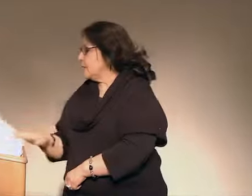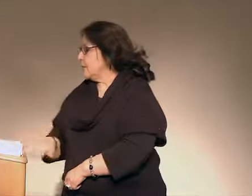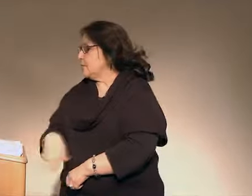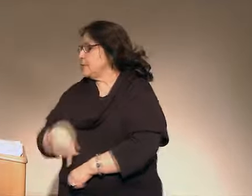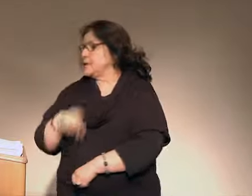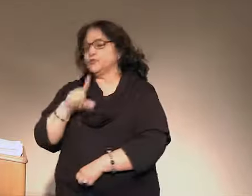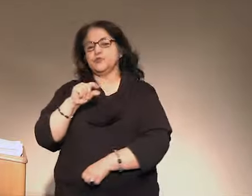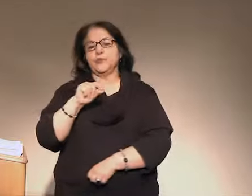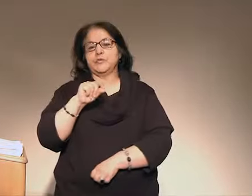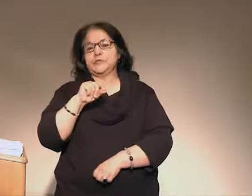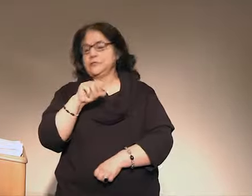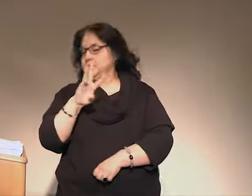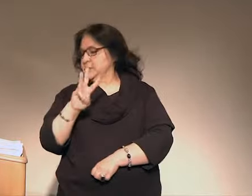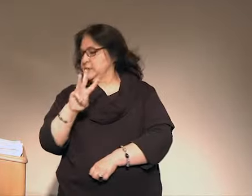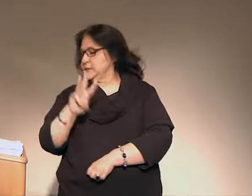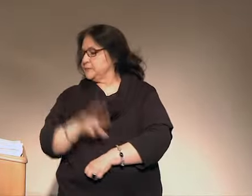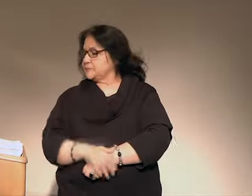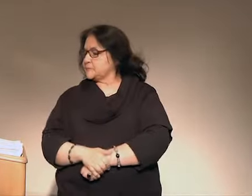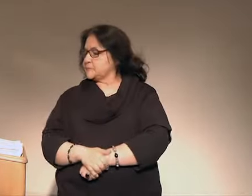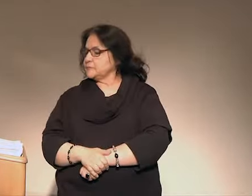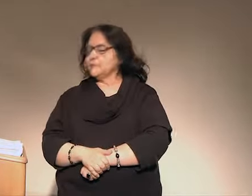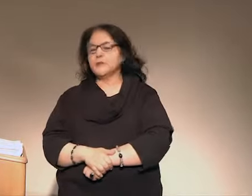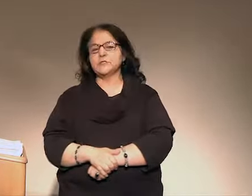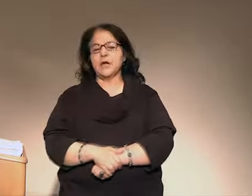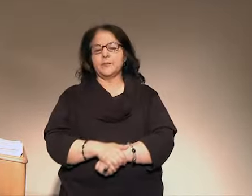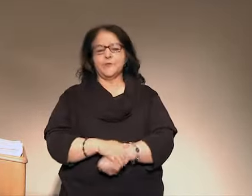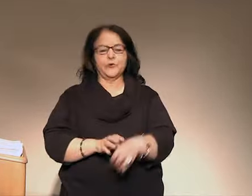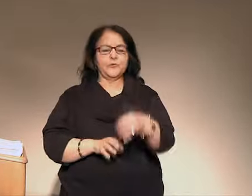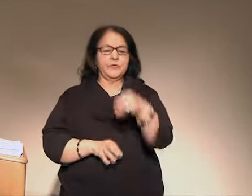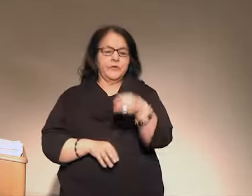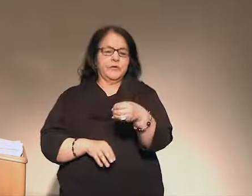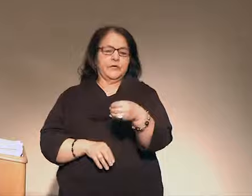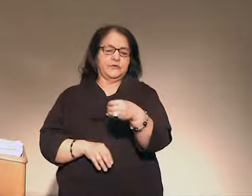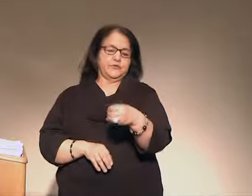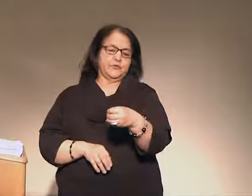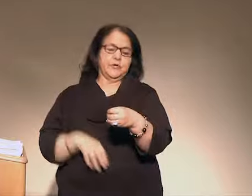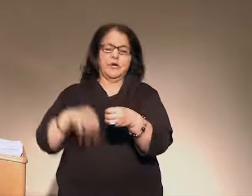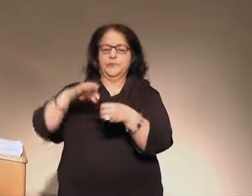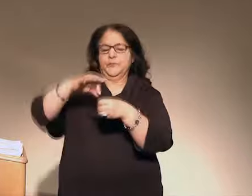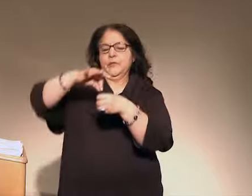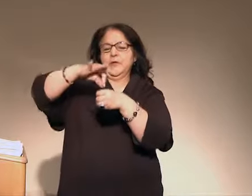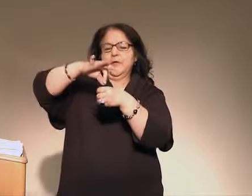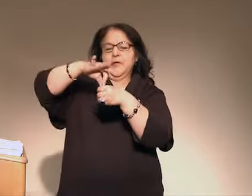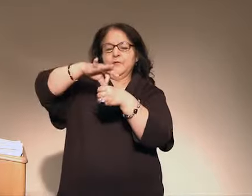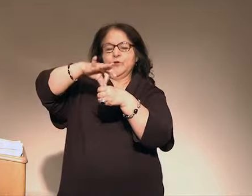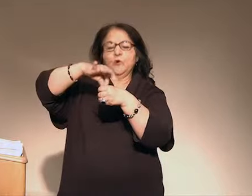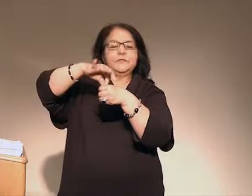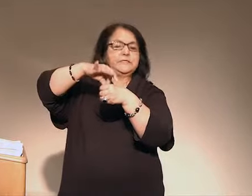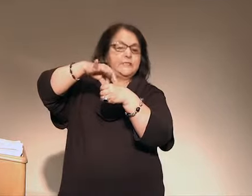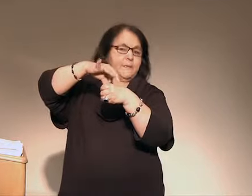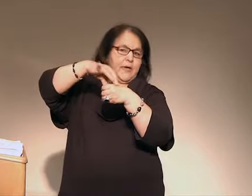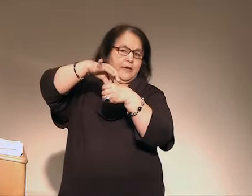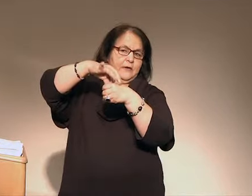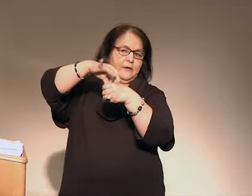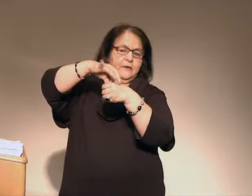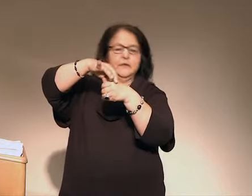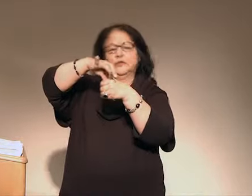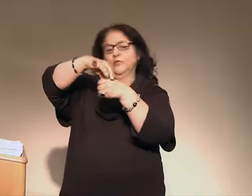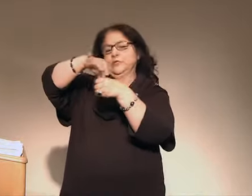now page 26. Top row, again, this is your cup, and then you're holding the tea bag, and you're going to